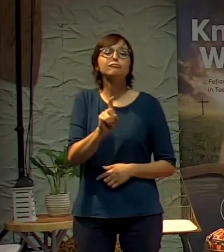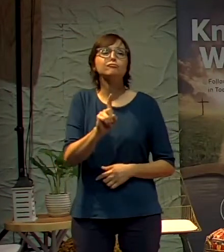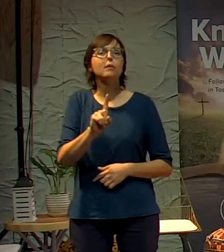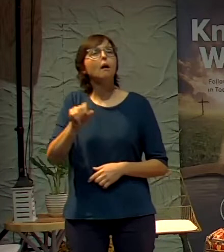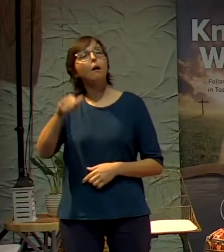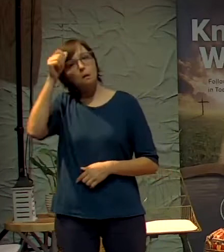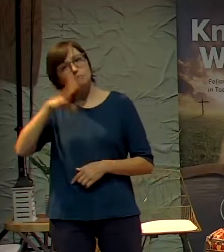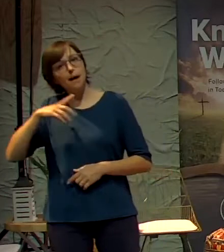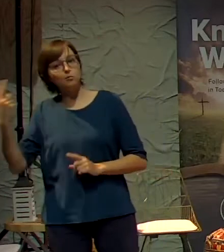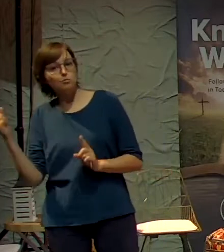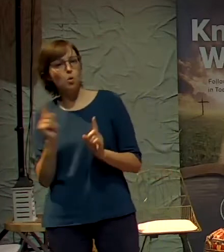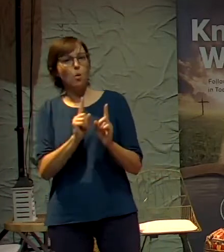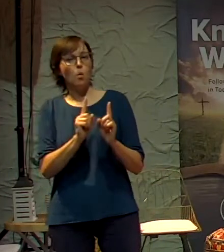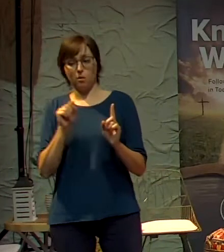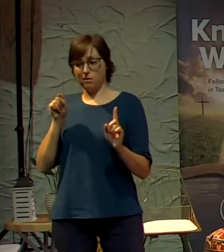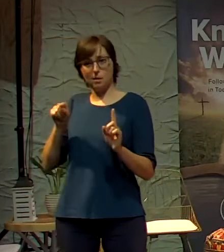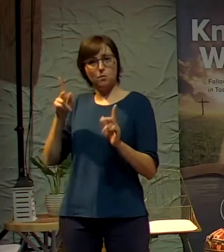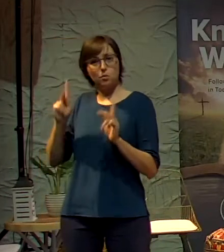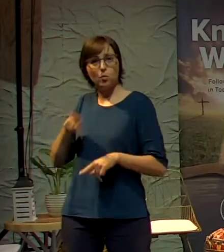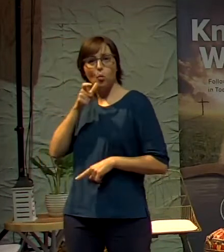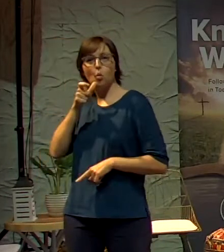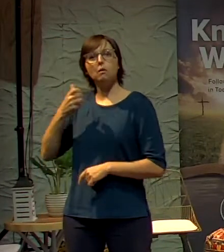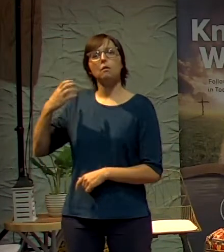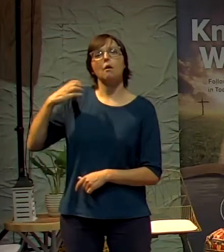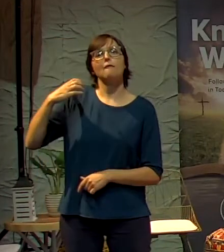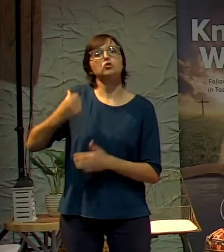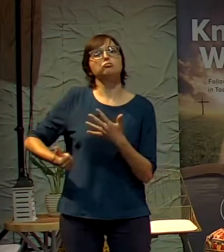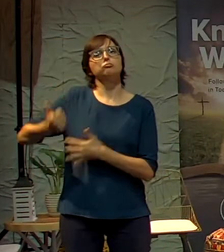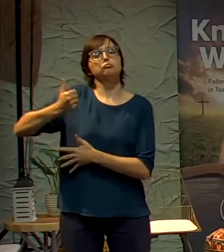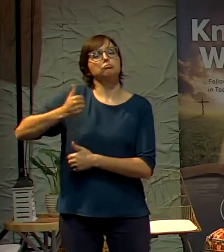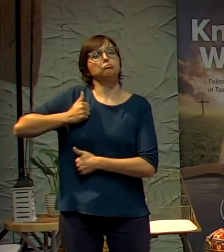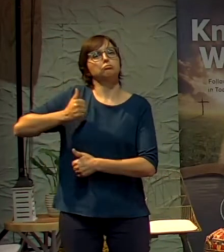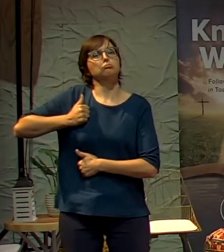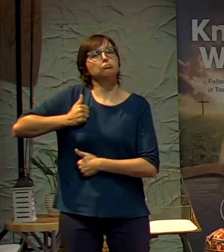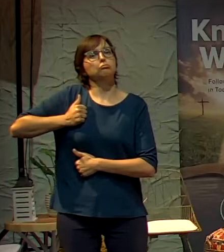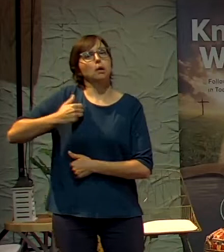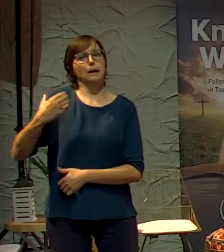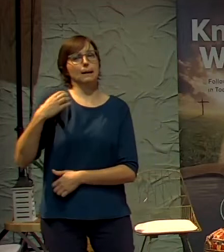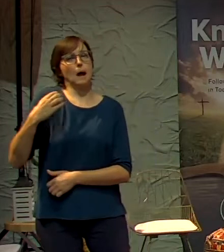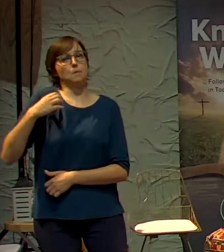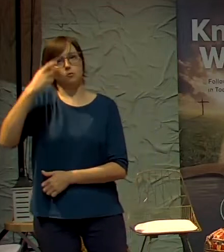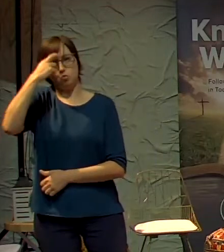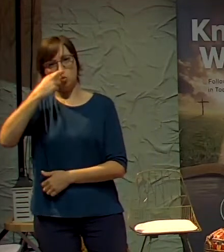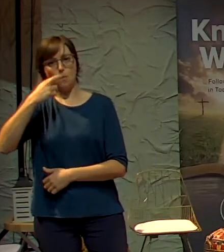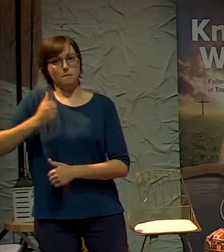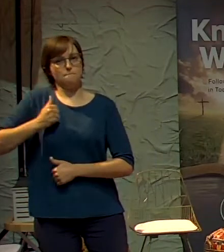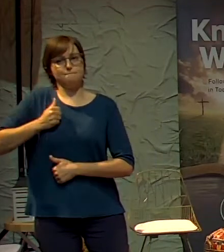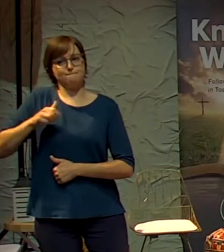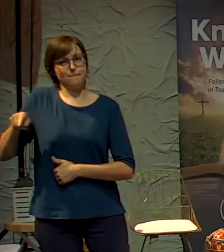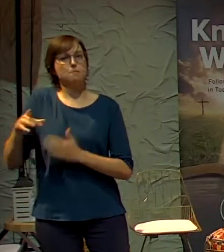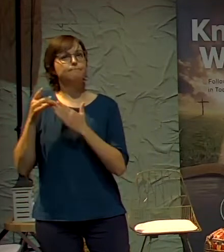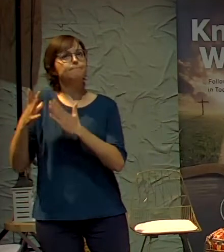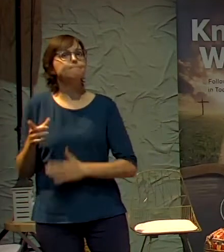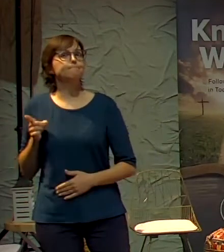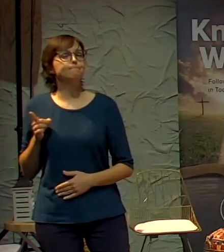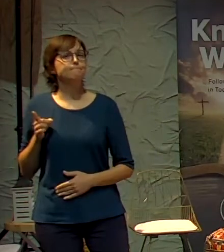approaches him. And it's not just somebody, it's actually an officer, a military officer. He's a captain of the Roman army. This is a guy